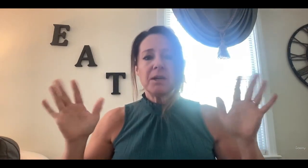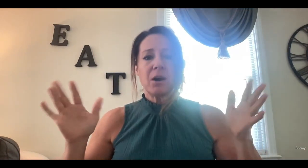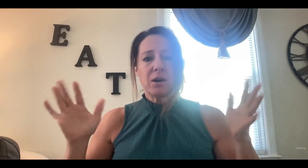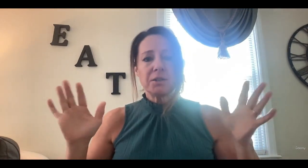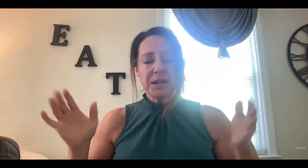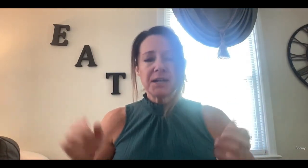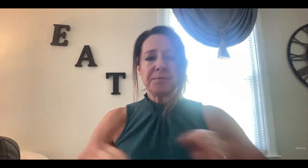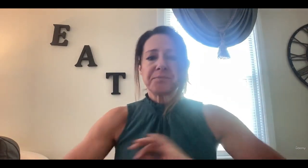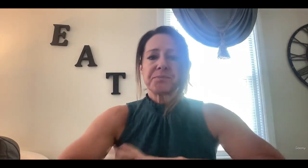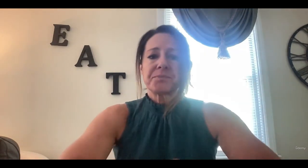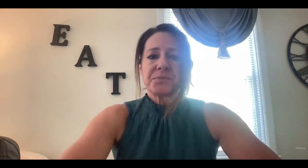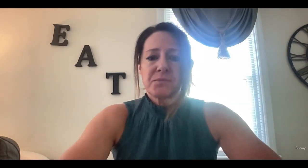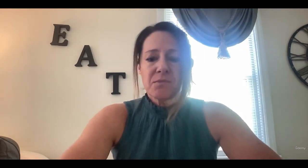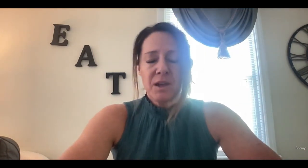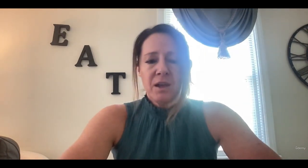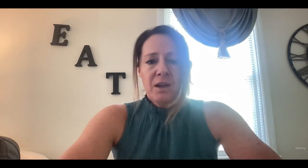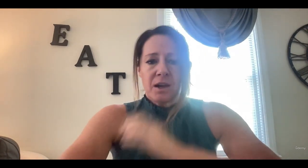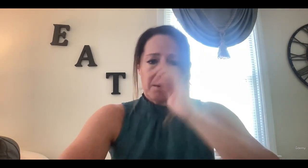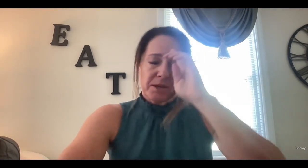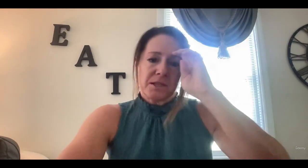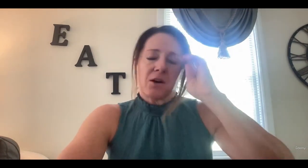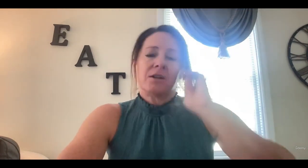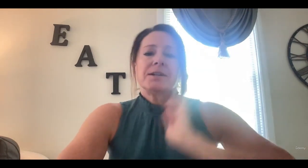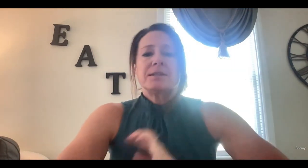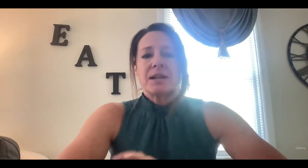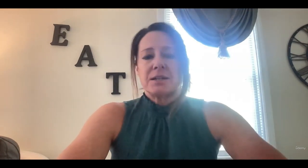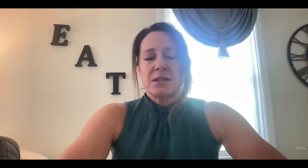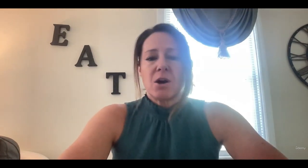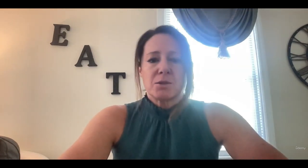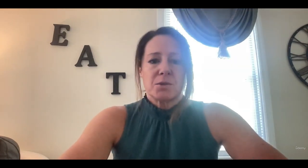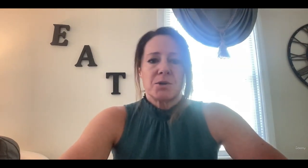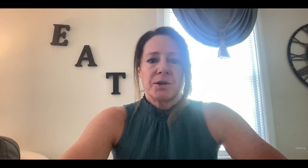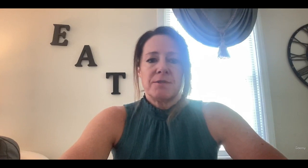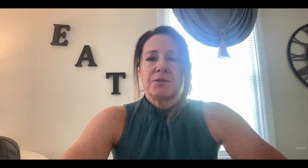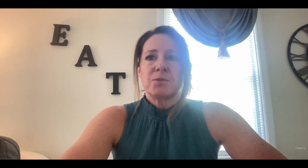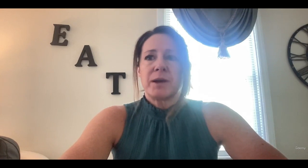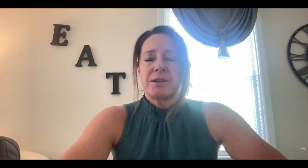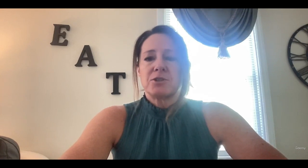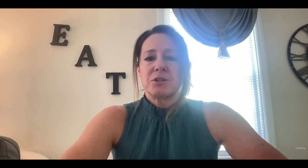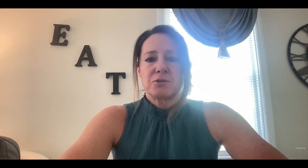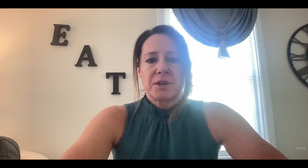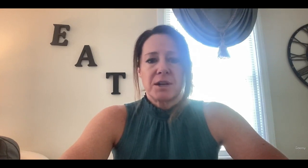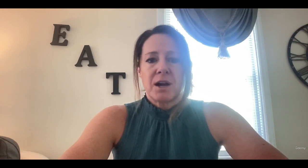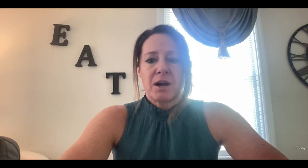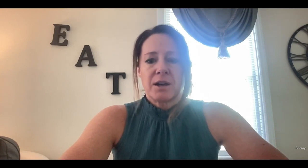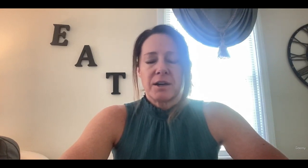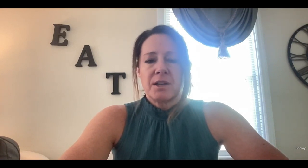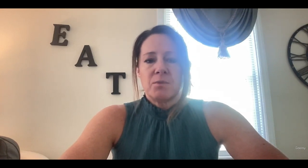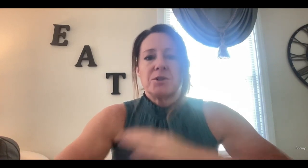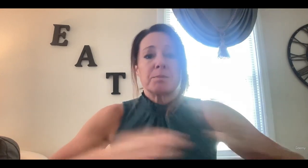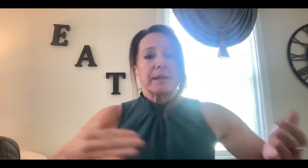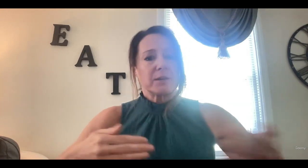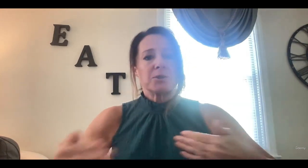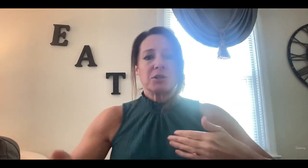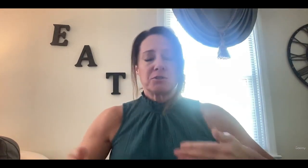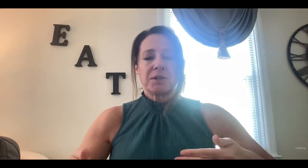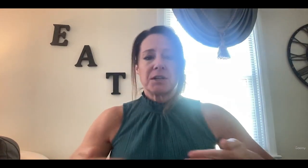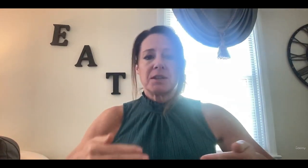all done. And the all done sign is also good for when you're playing with children and then